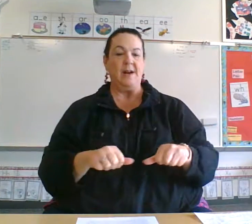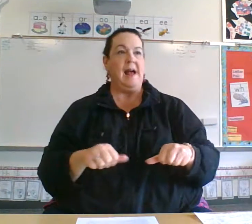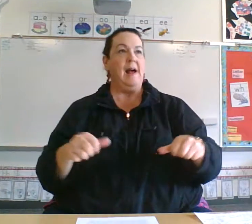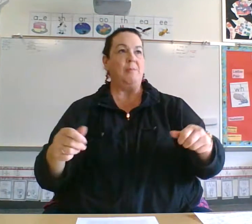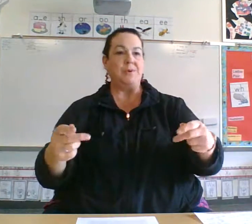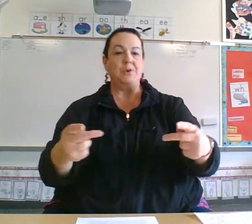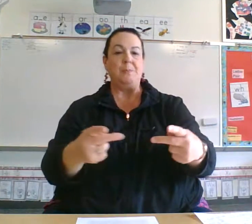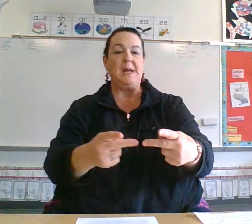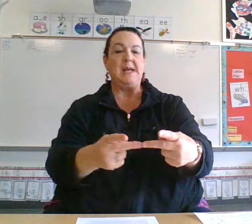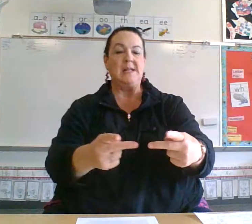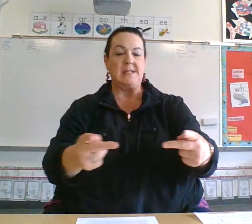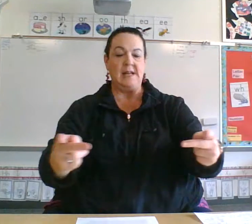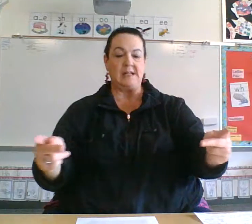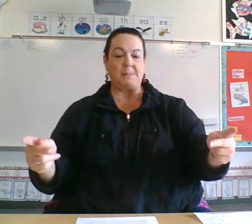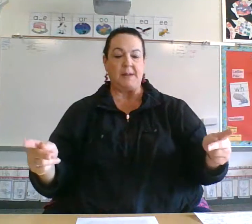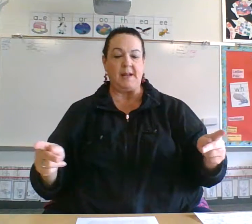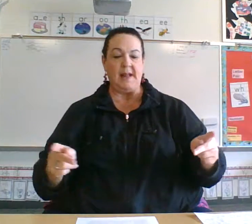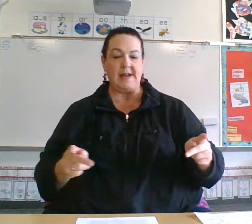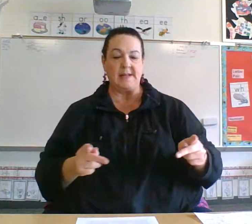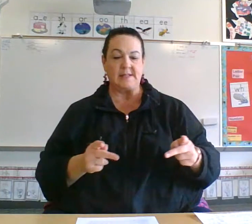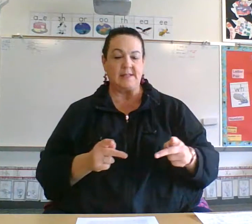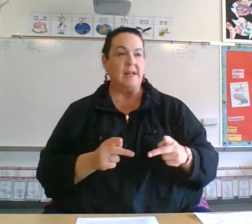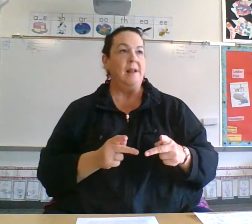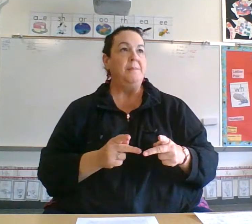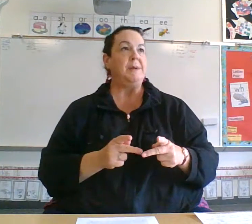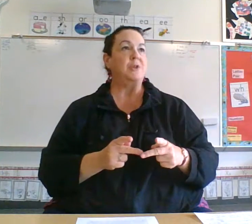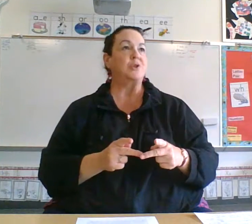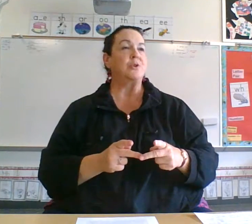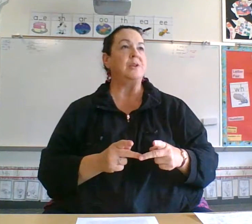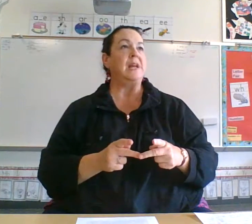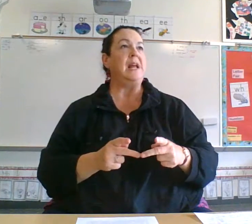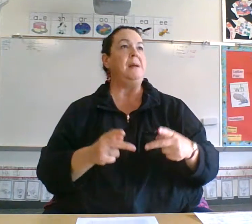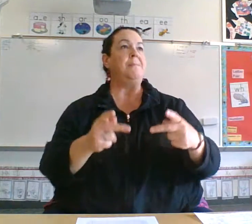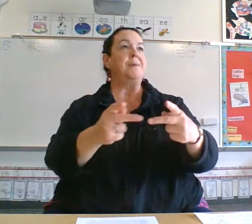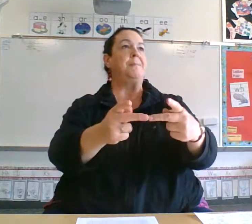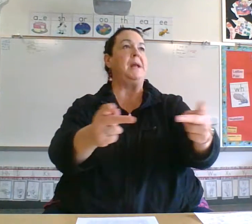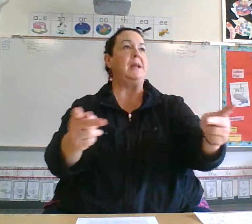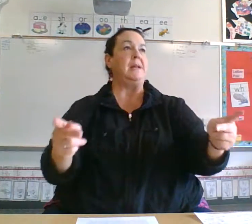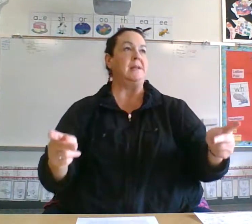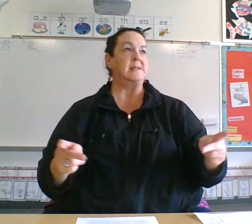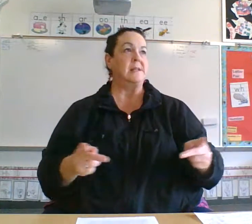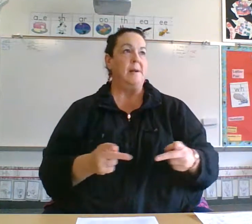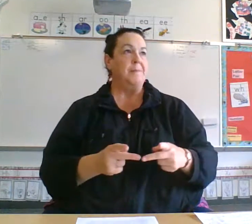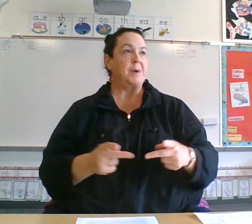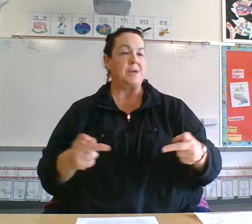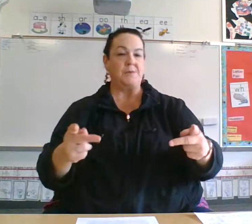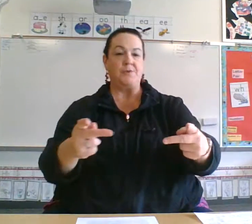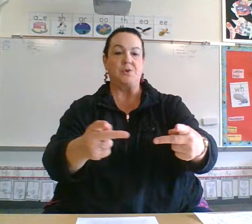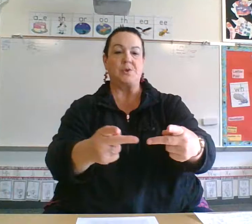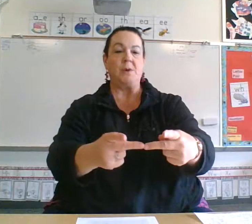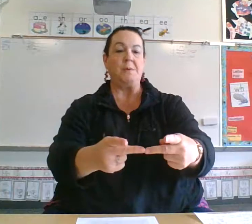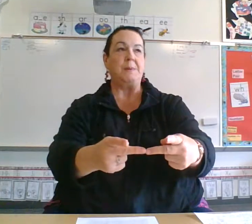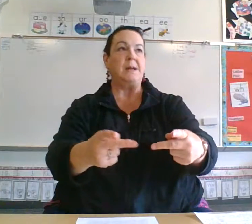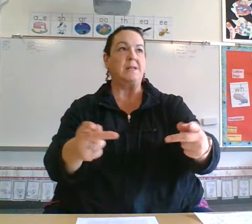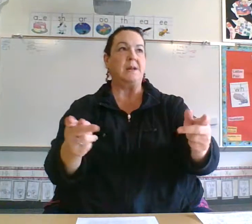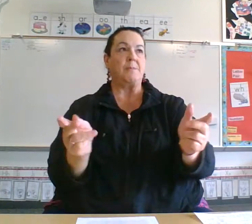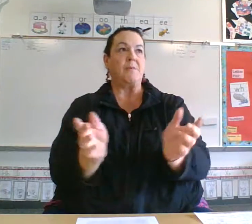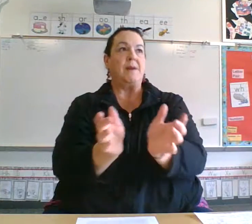And with two P's is place. Be sure to keep the P's, because if you start with P's and come around,